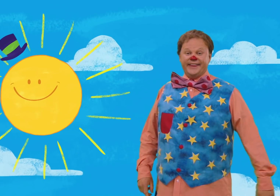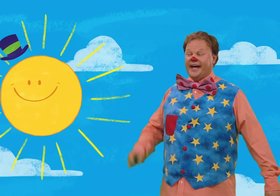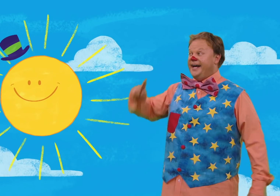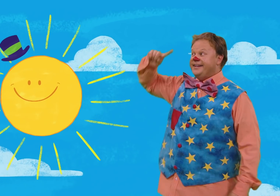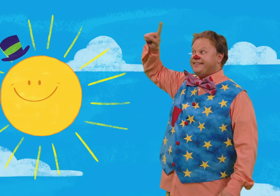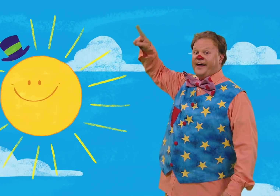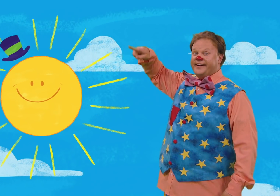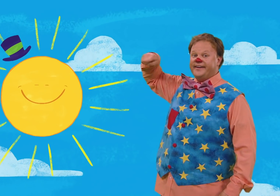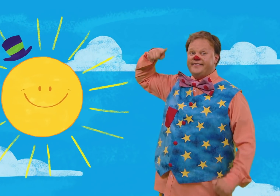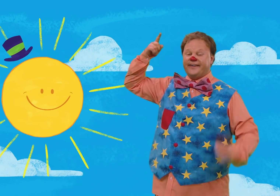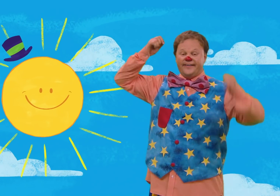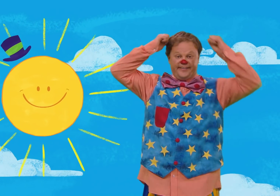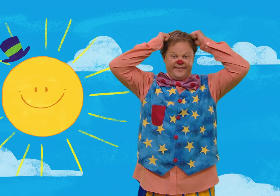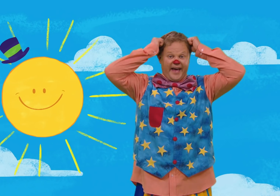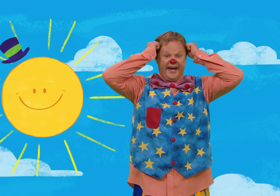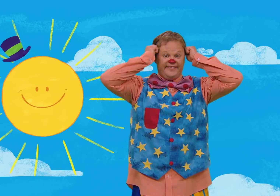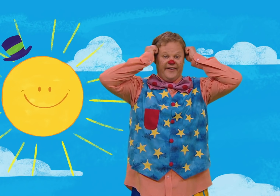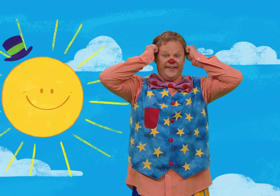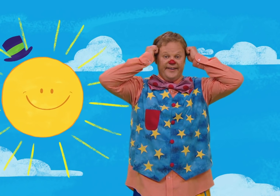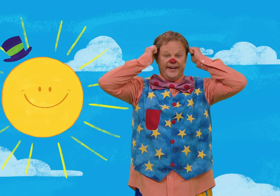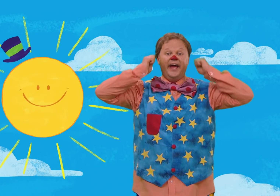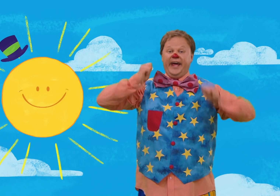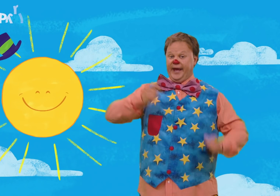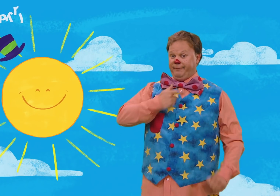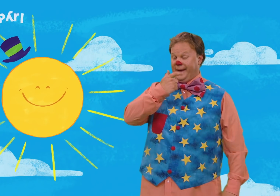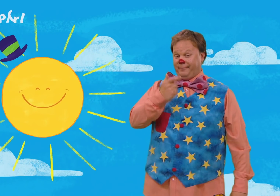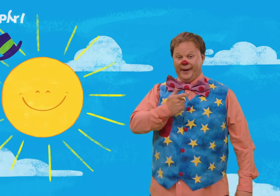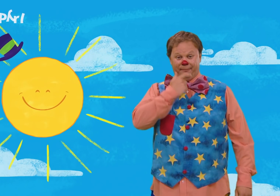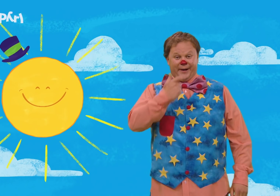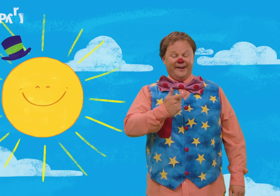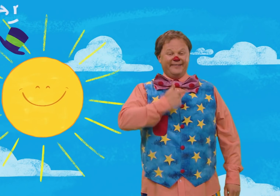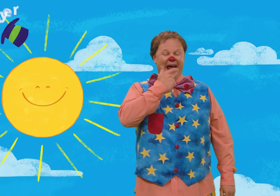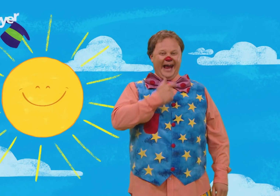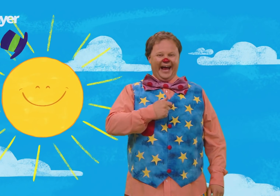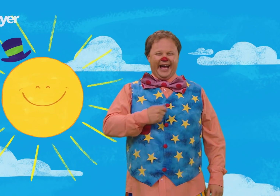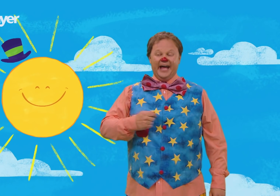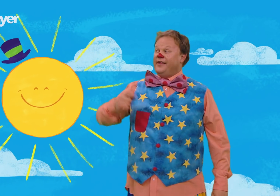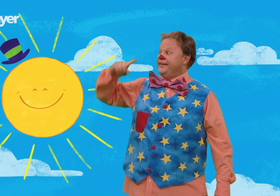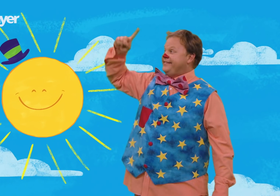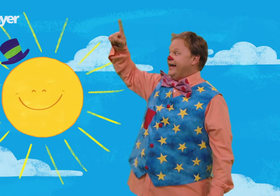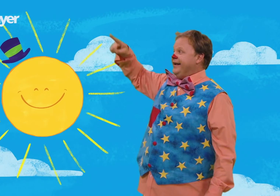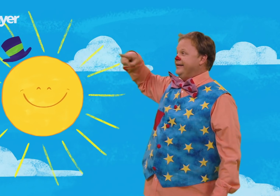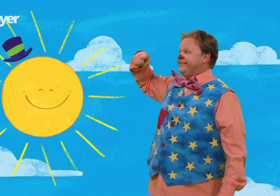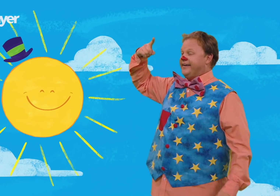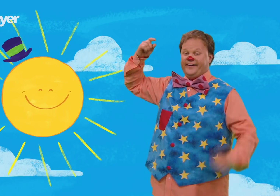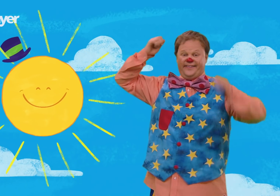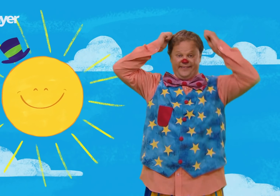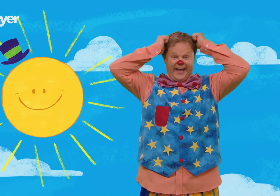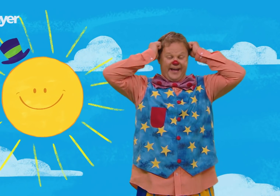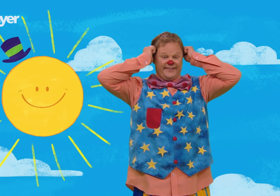The sun has got his hat on. Hip, hip, hip, hooray! The sun has got his hat